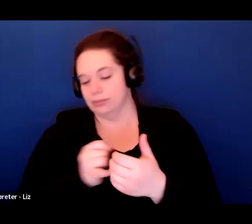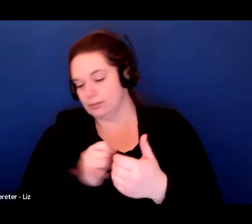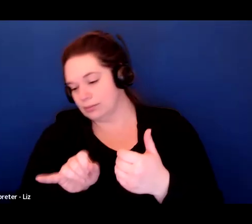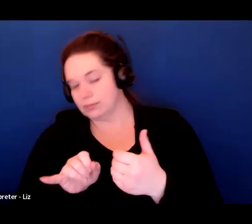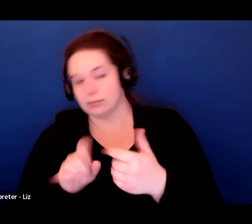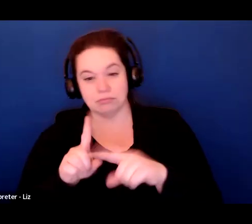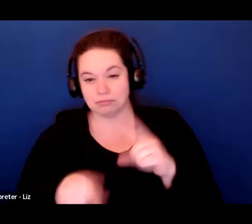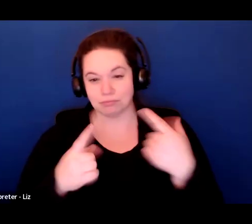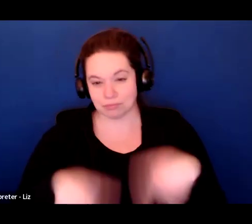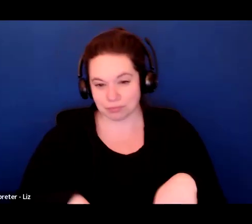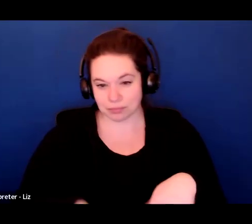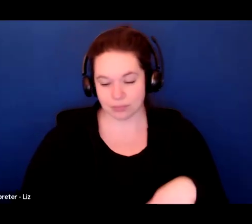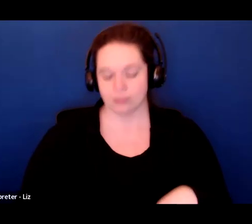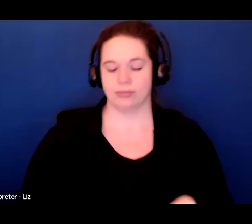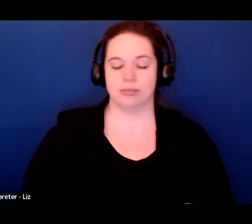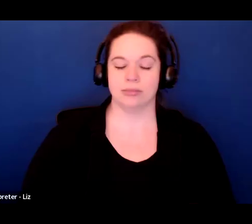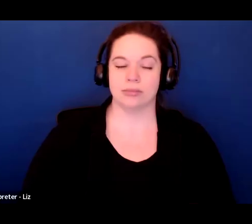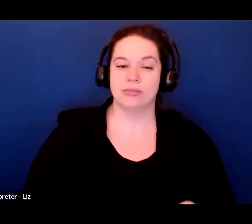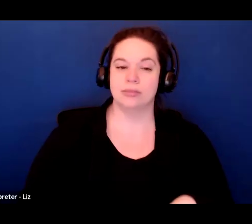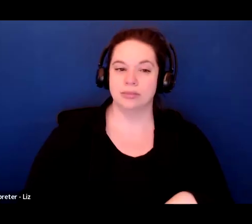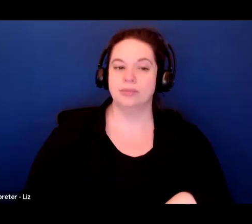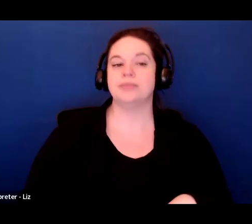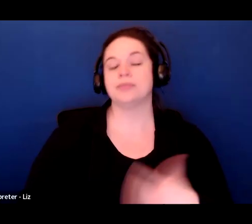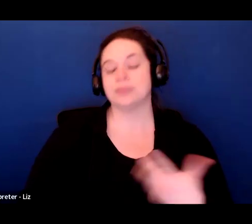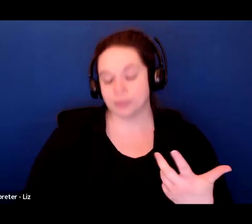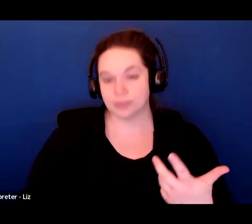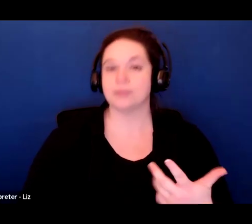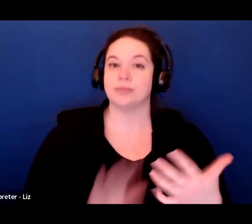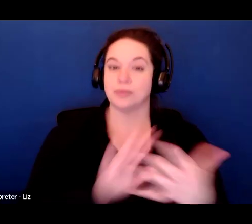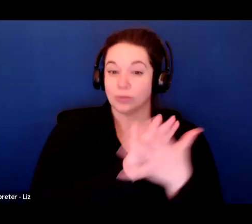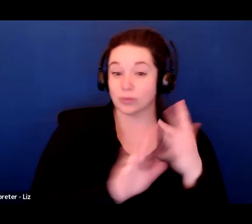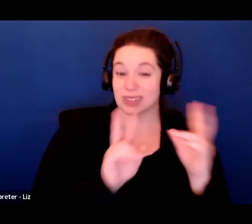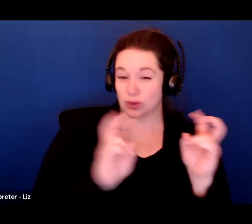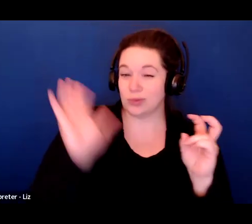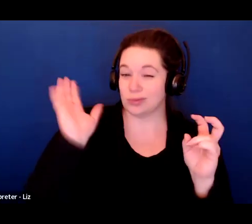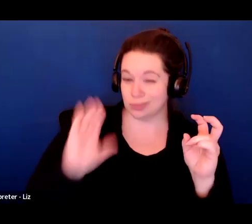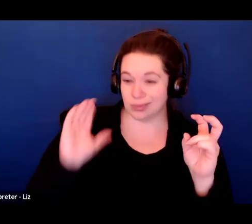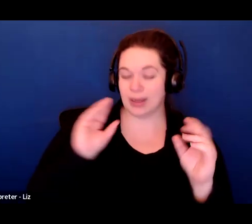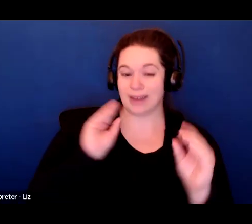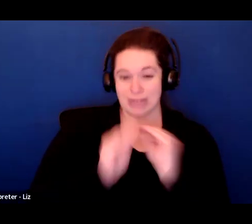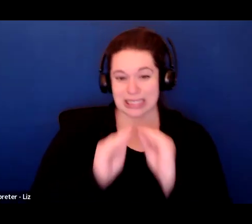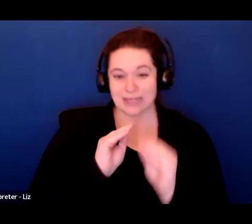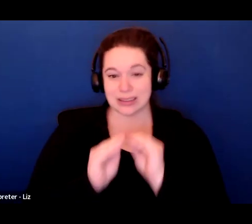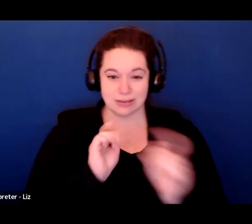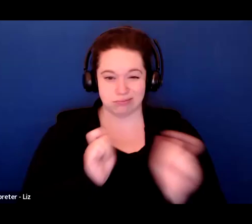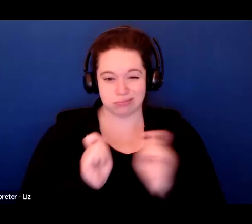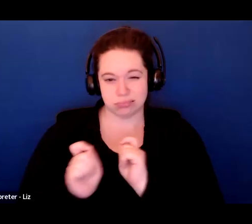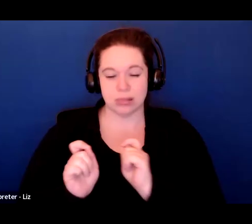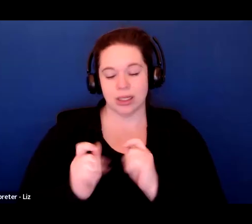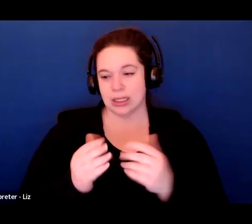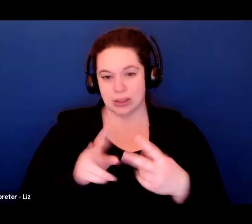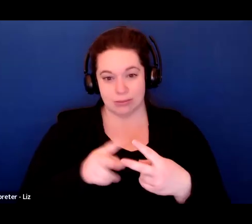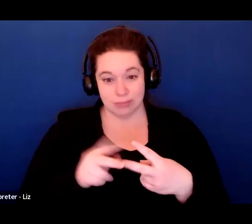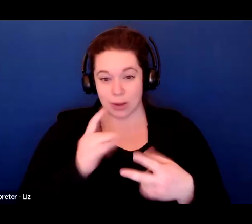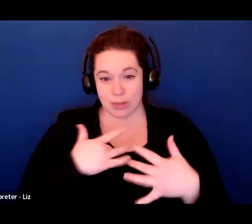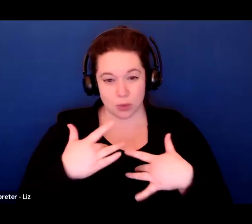they, again, they're correcting these things. So those are the two big things to worry about that.